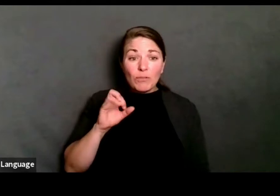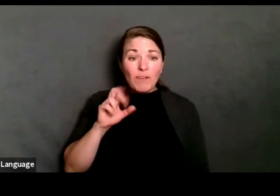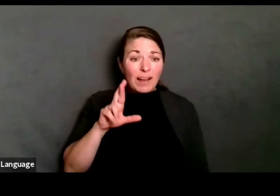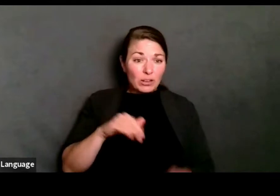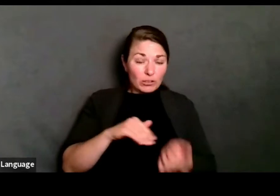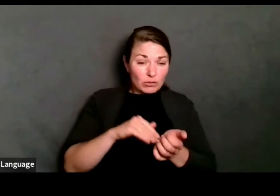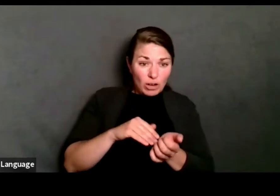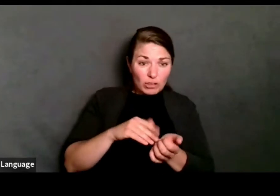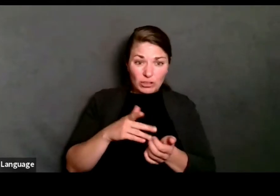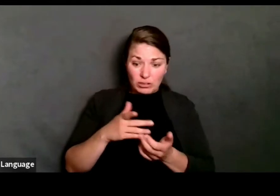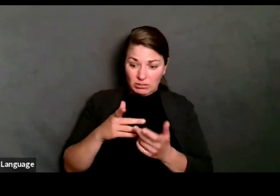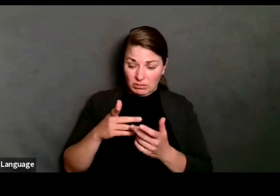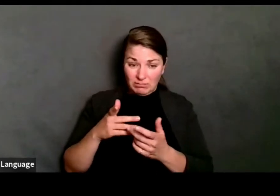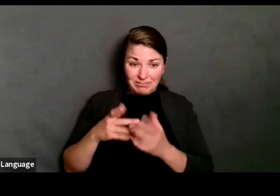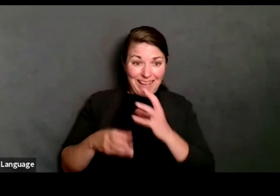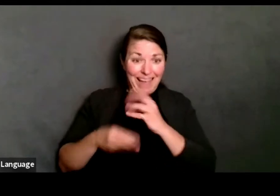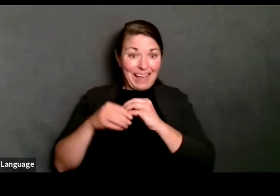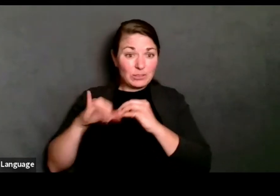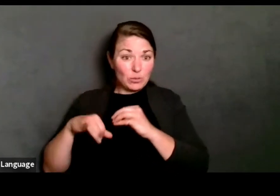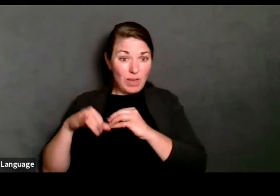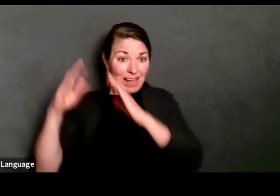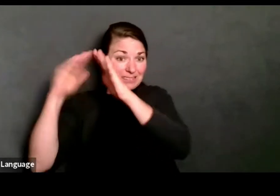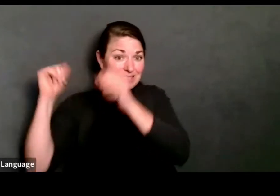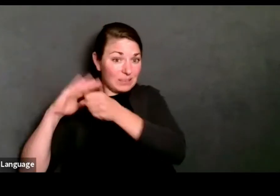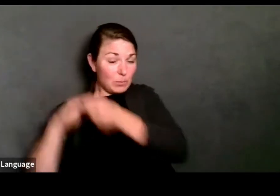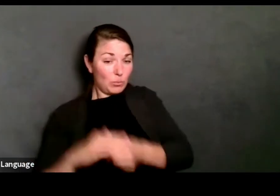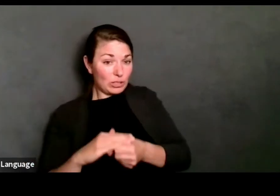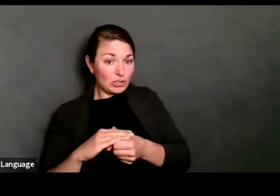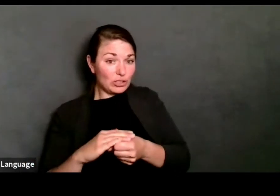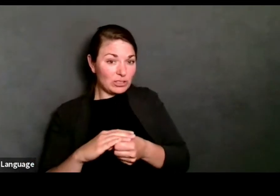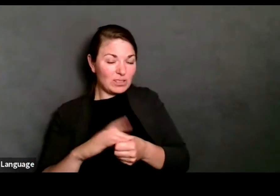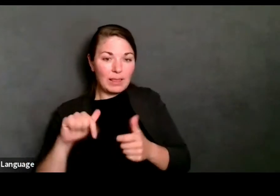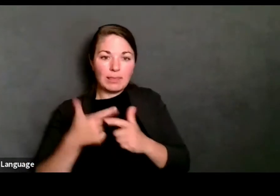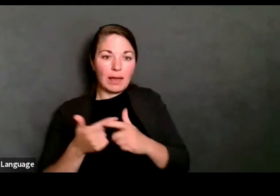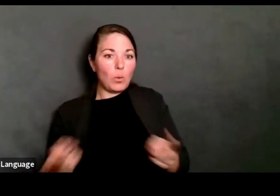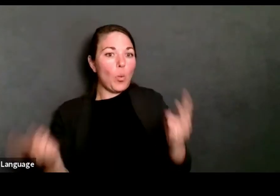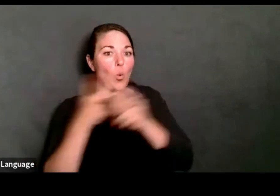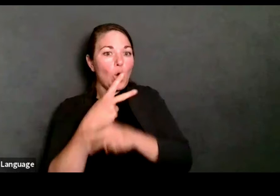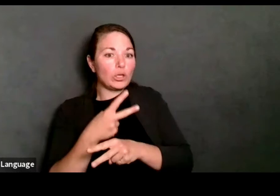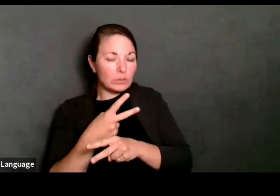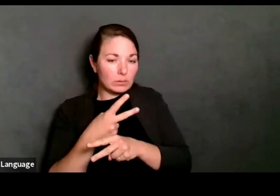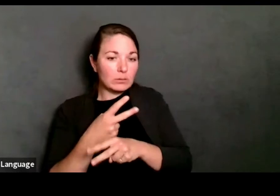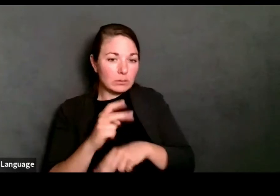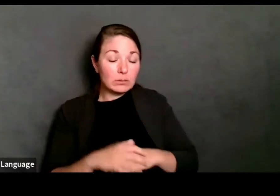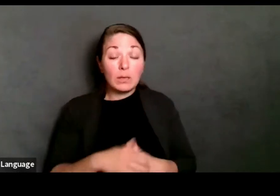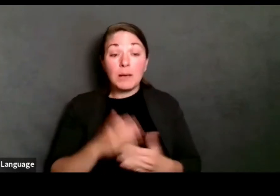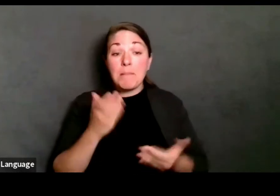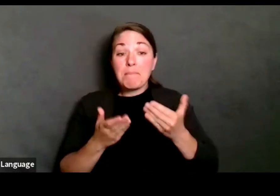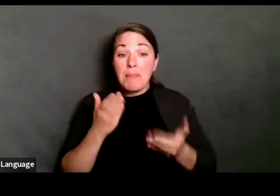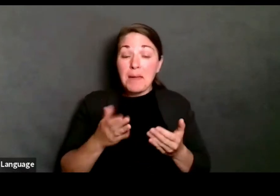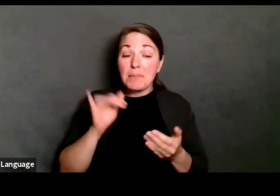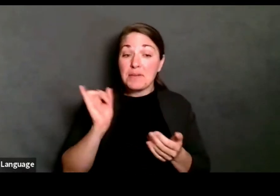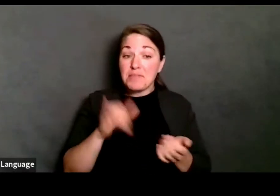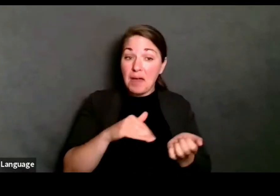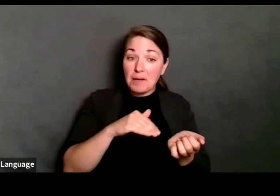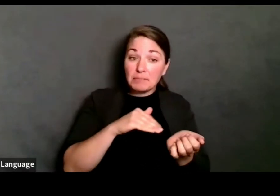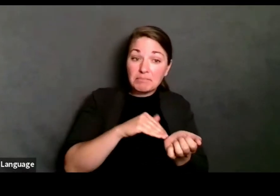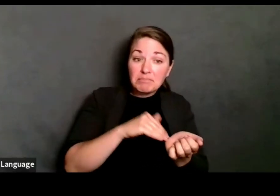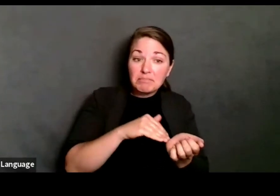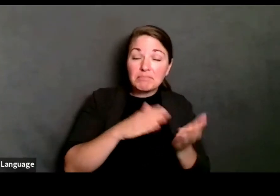and causing institutional betrayal. They might do this by implying that a person's experience doesn't,